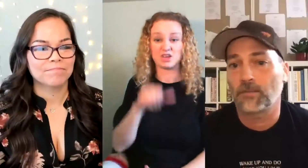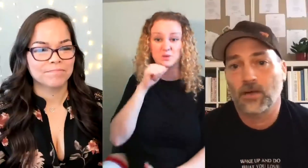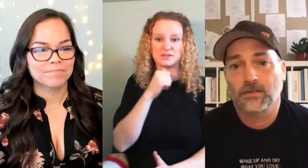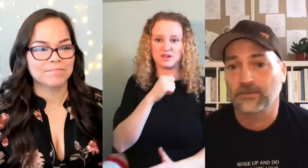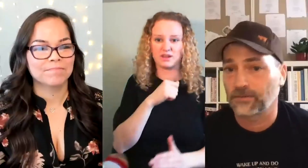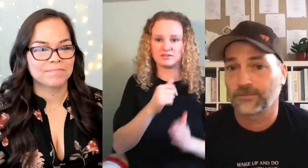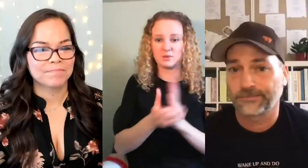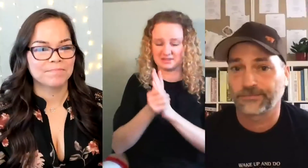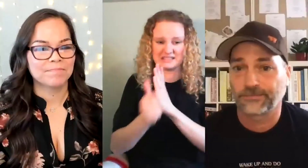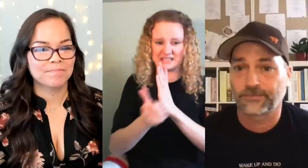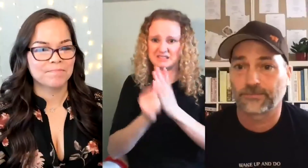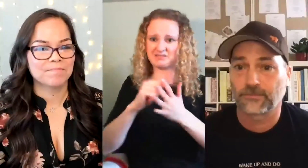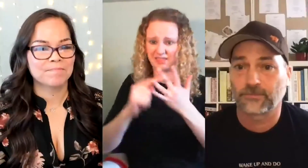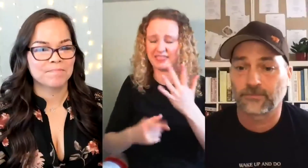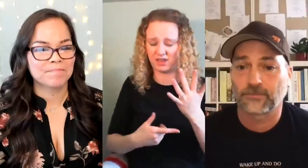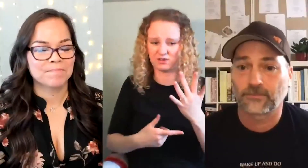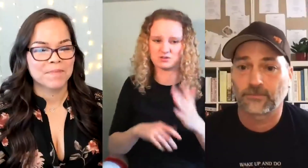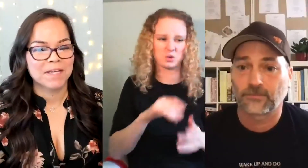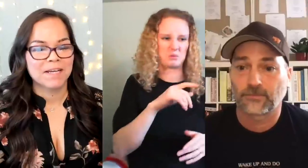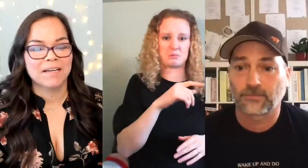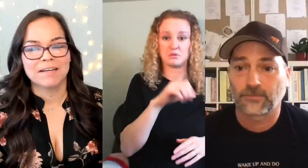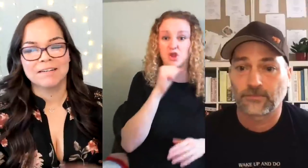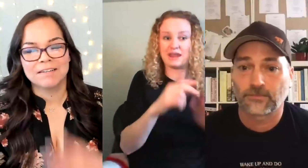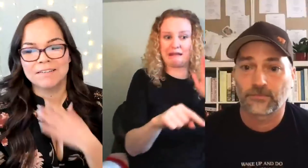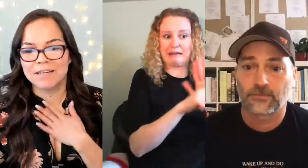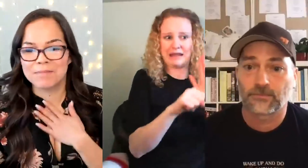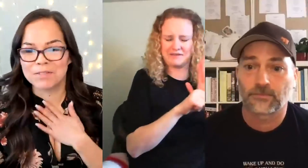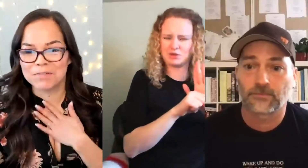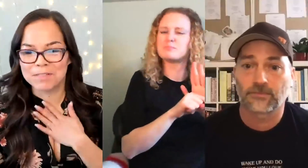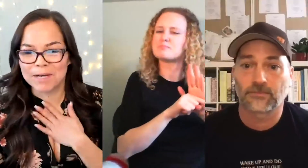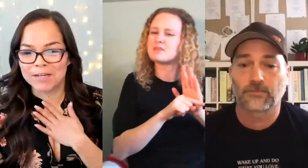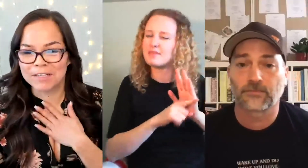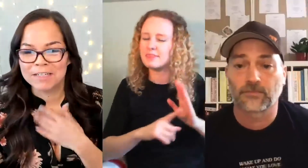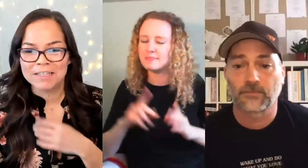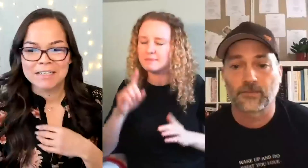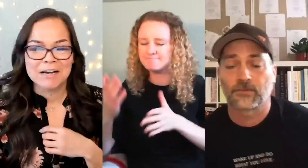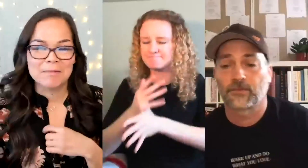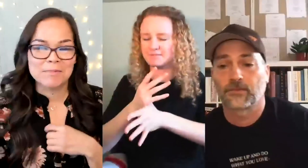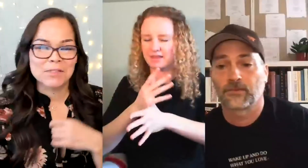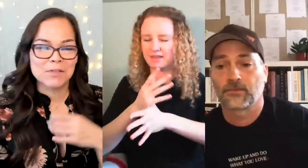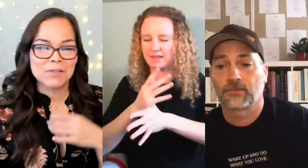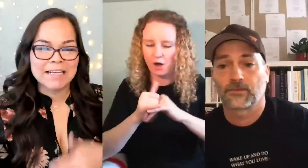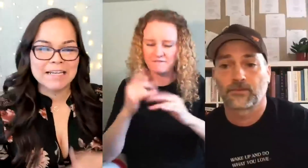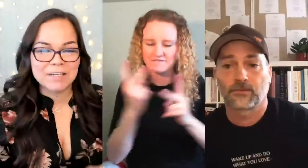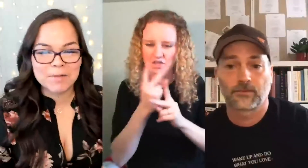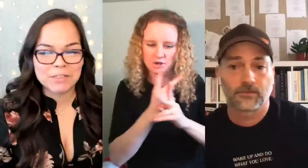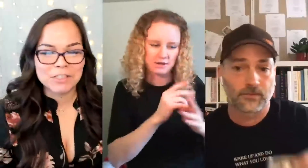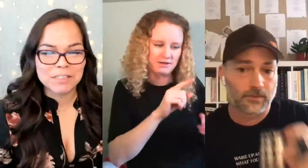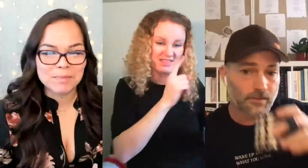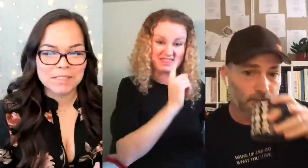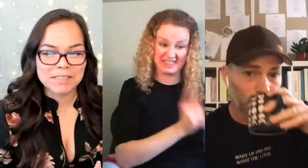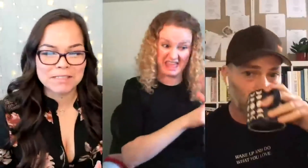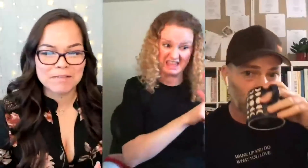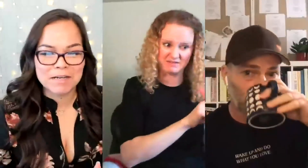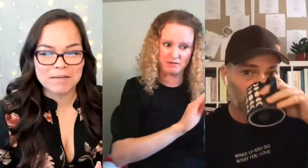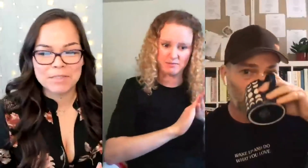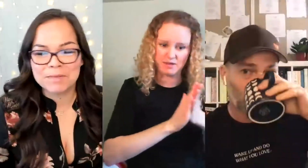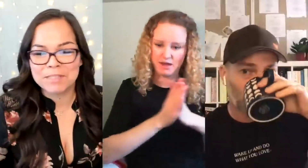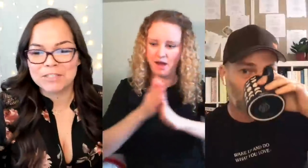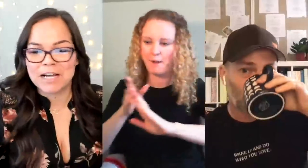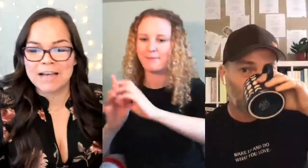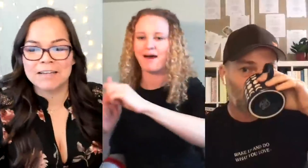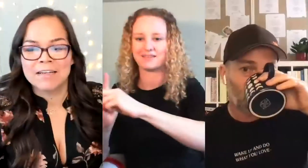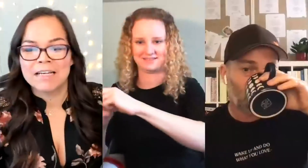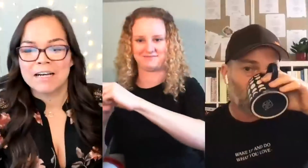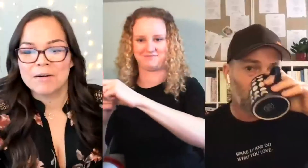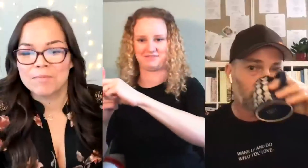them into positives. Mm-hmm. Oh, I'm so inspired. So again, any questions, please put them in